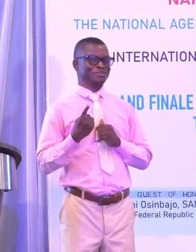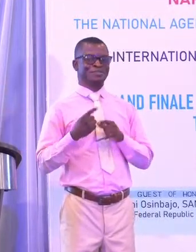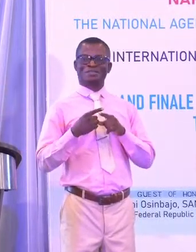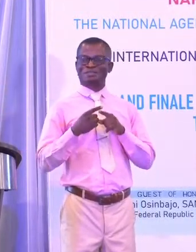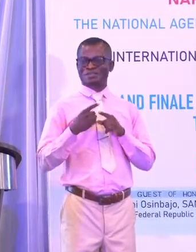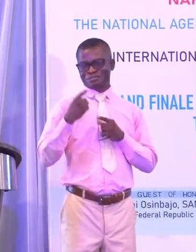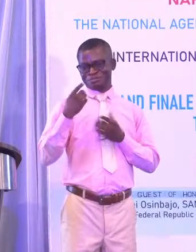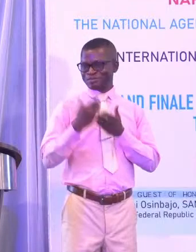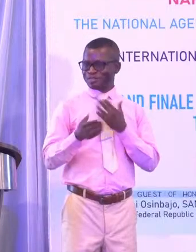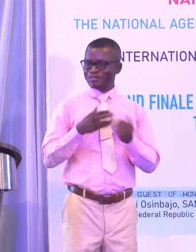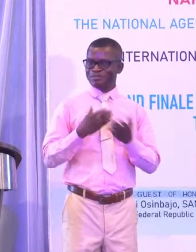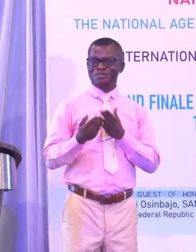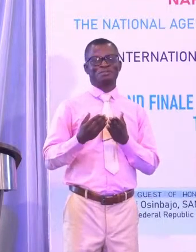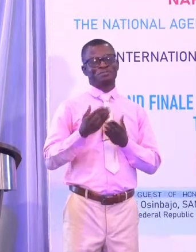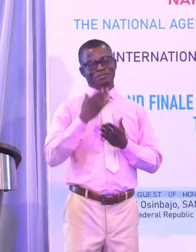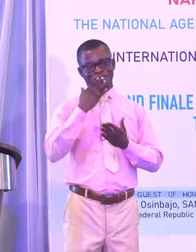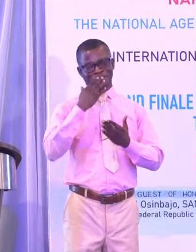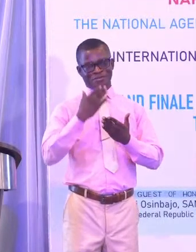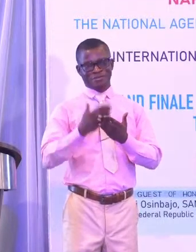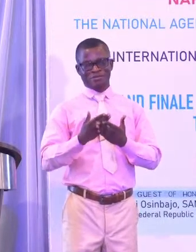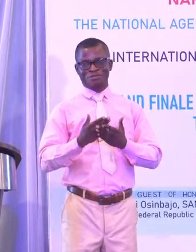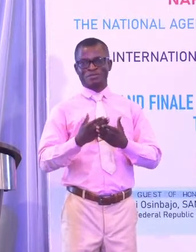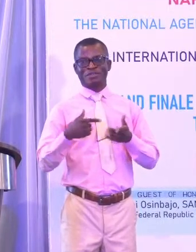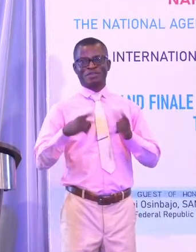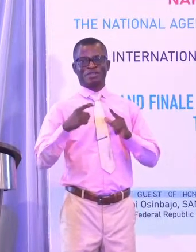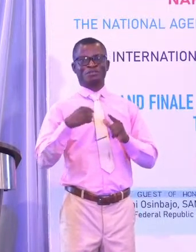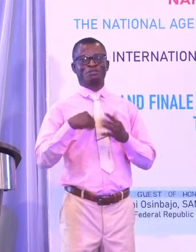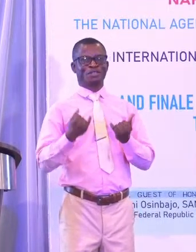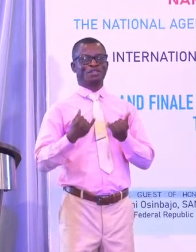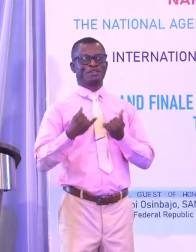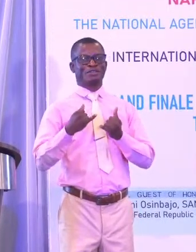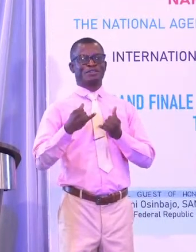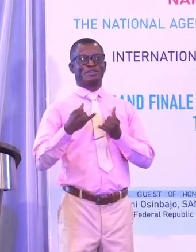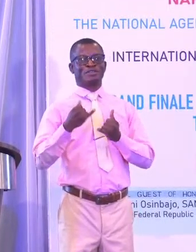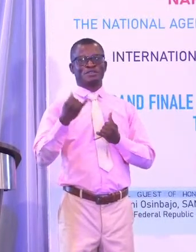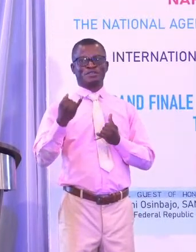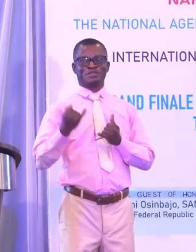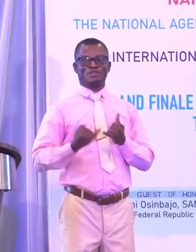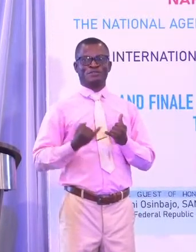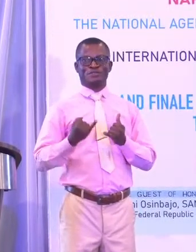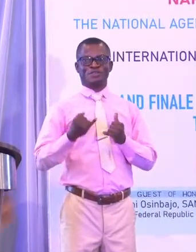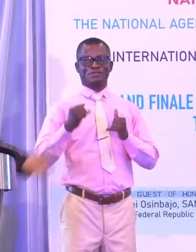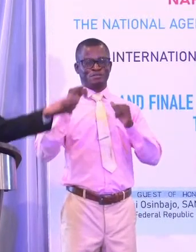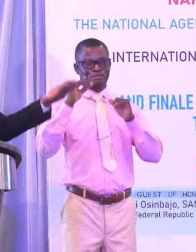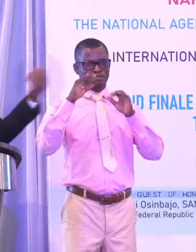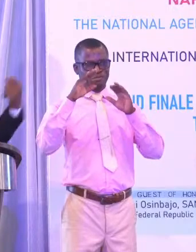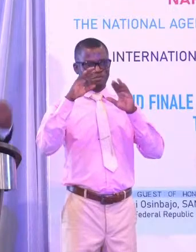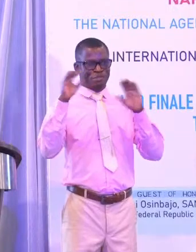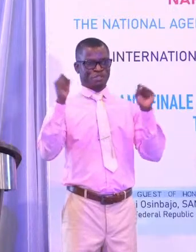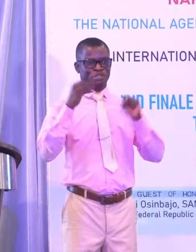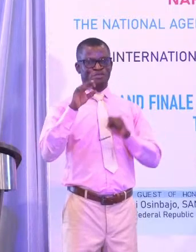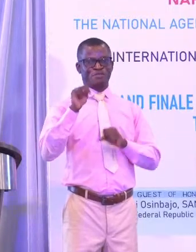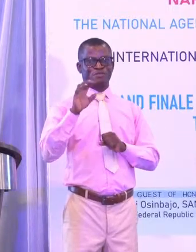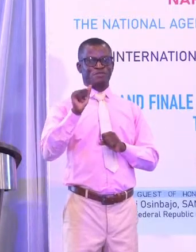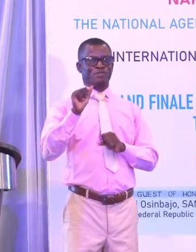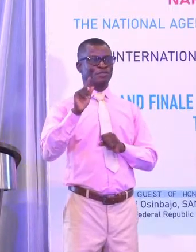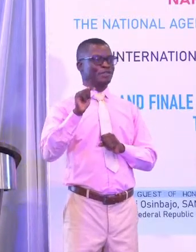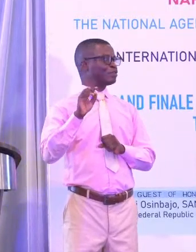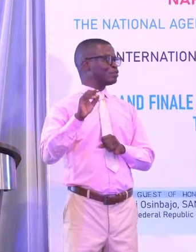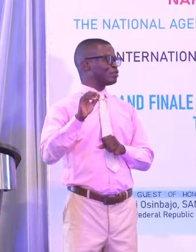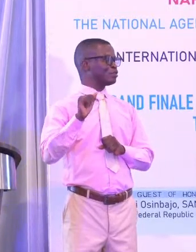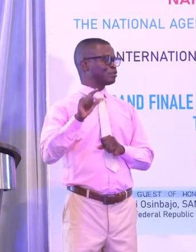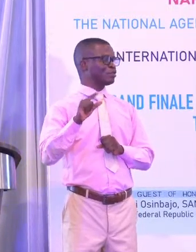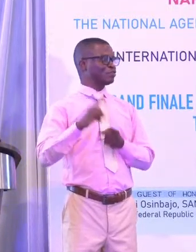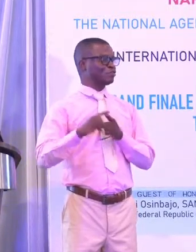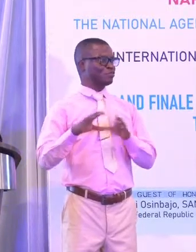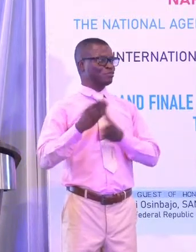either way, it was good. Let me invite the president of NACTAL to come and do something quickly. Please put your hands together for him as he comes up.